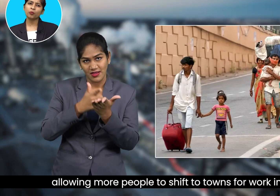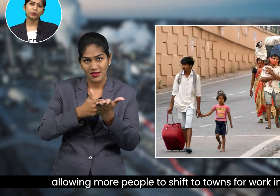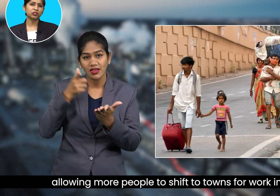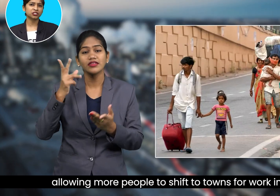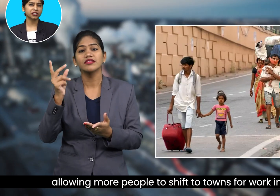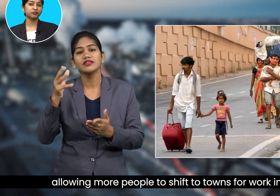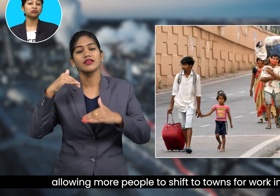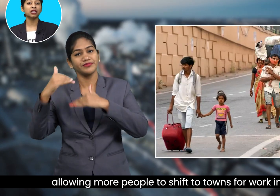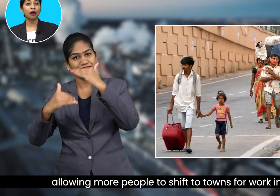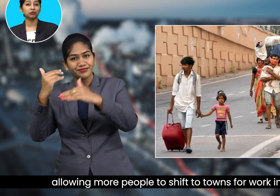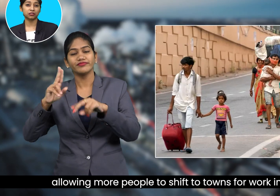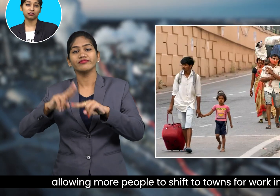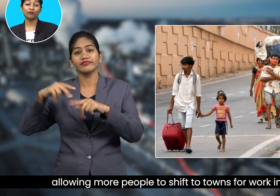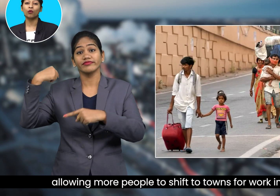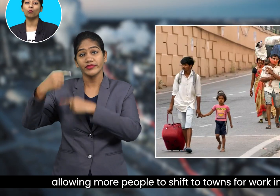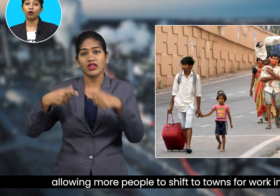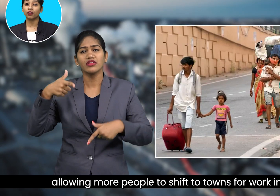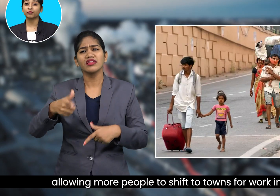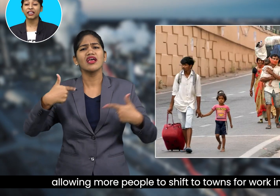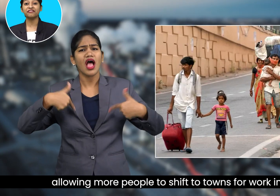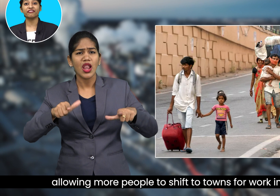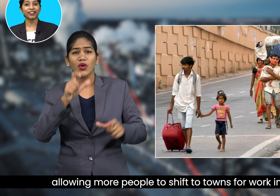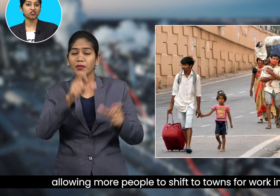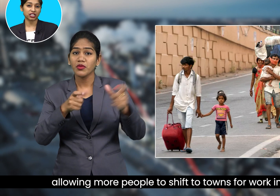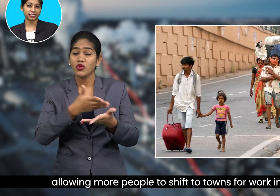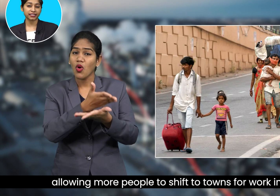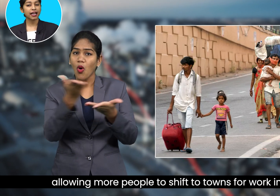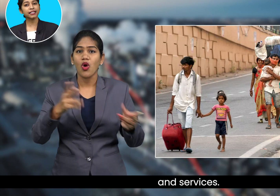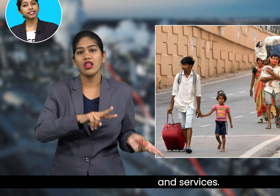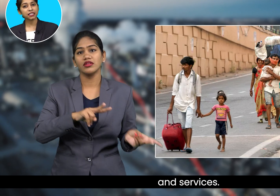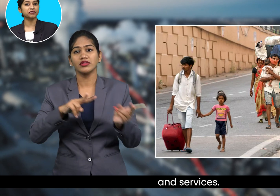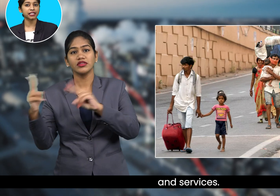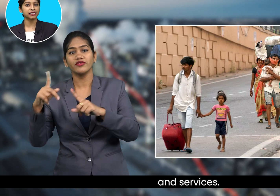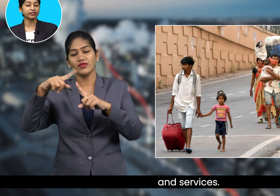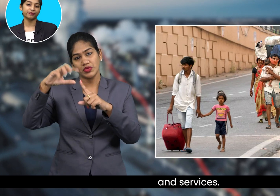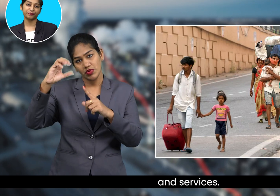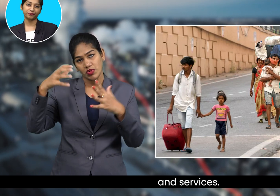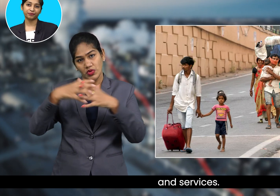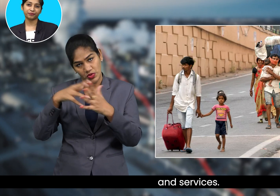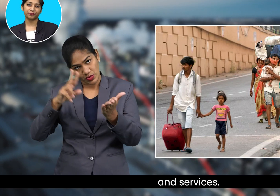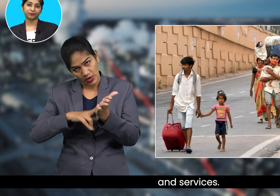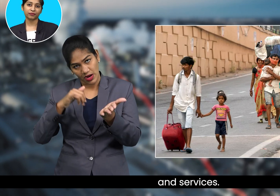allowing more people to shift to towns for work in factories and services.